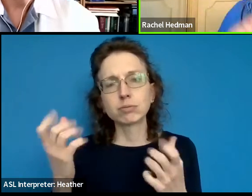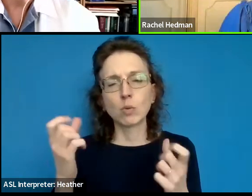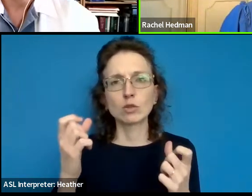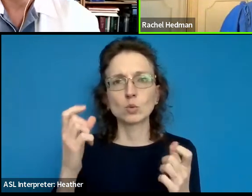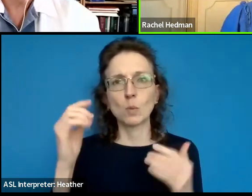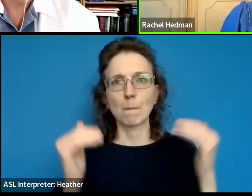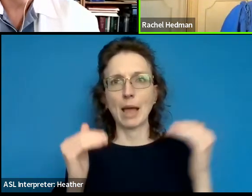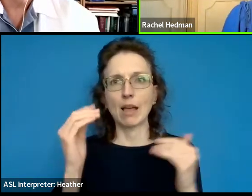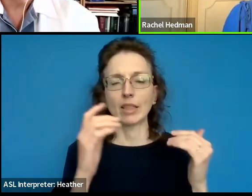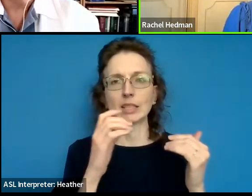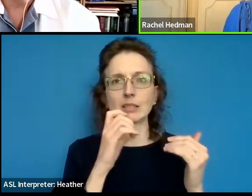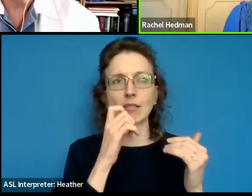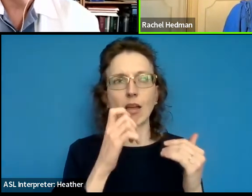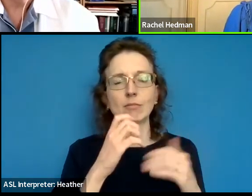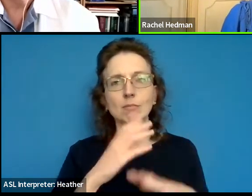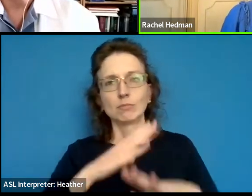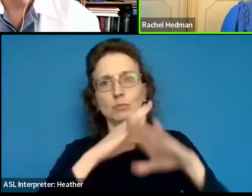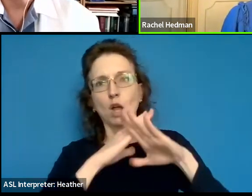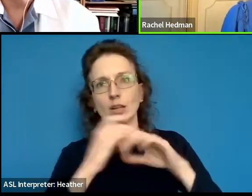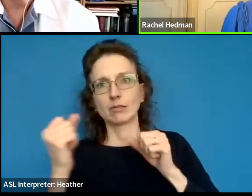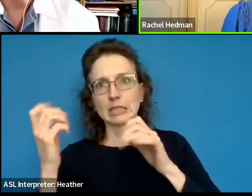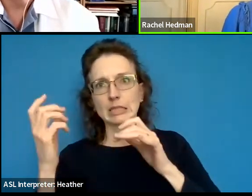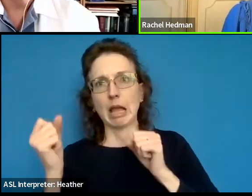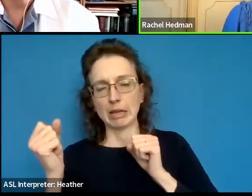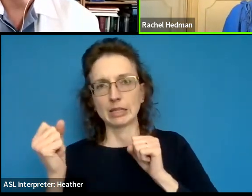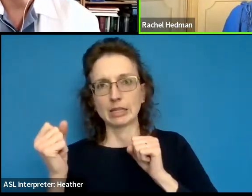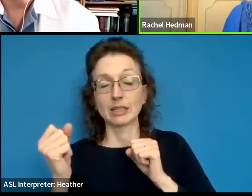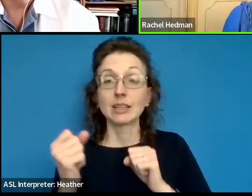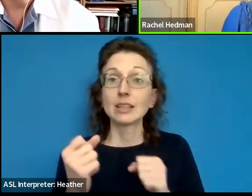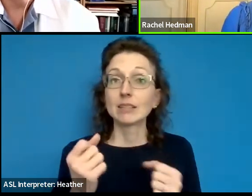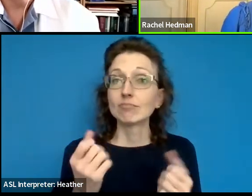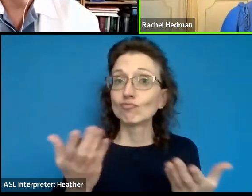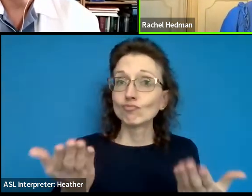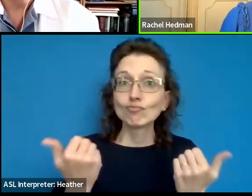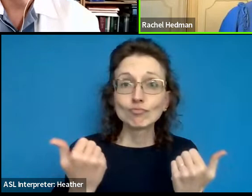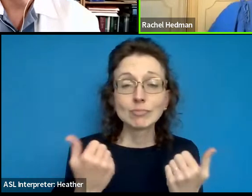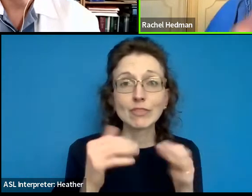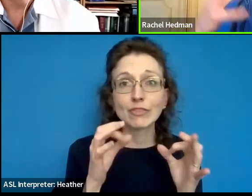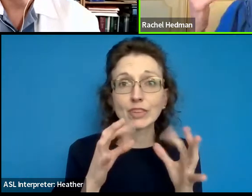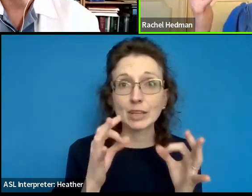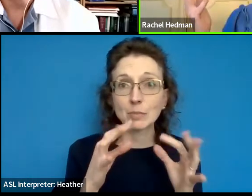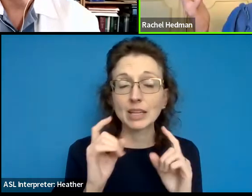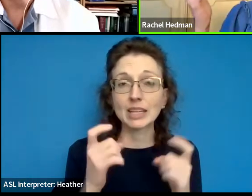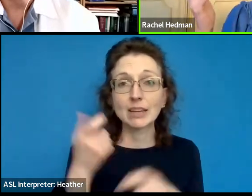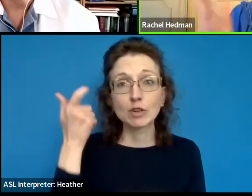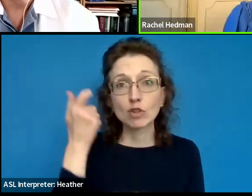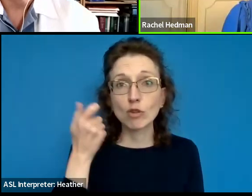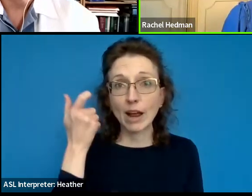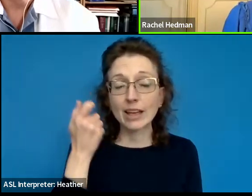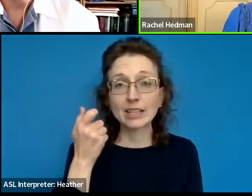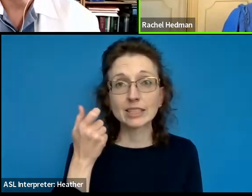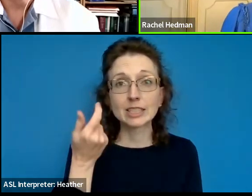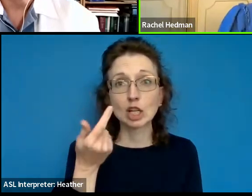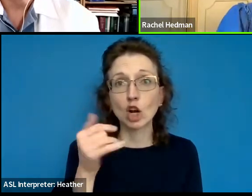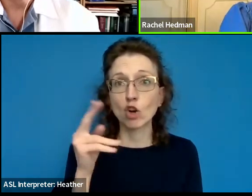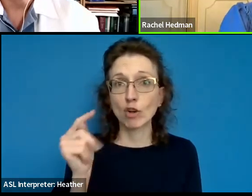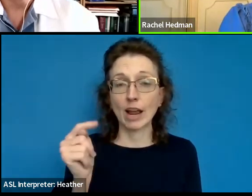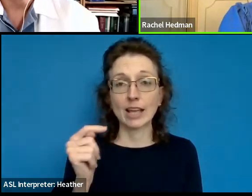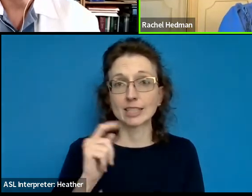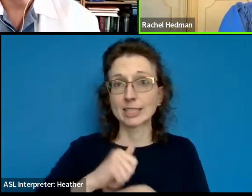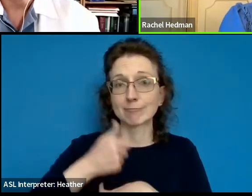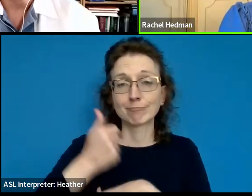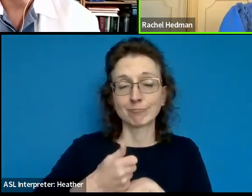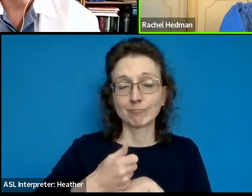things a little bit there. And also, we love your feedback. We do get grants to have this even possible. So